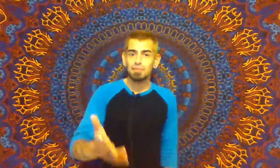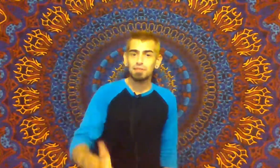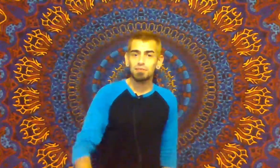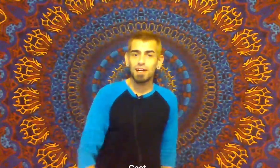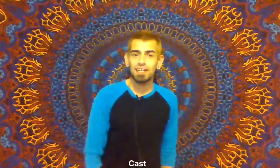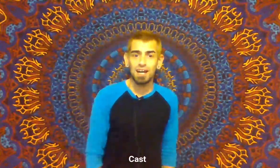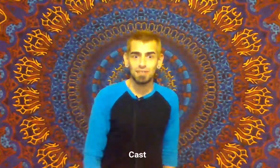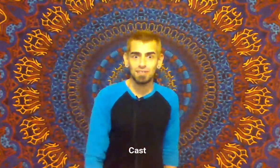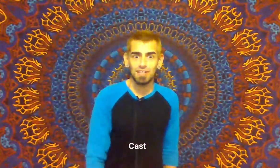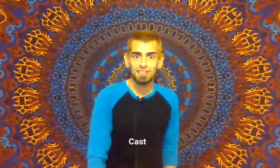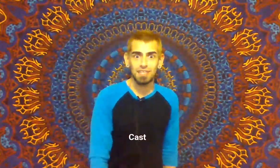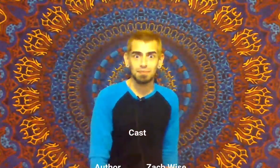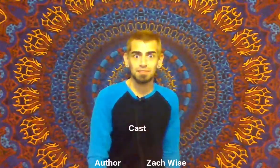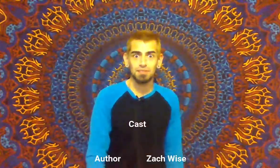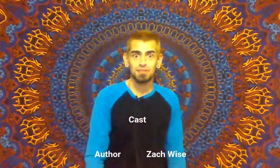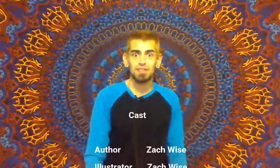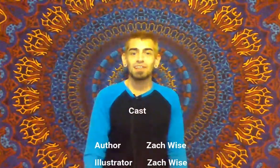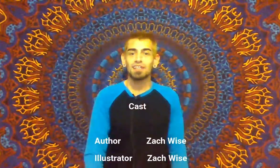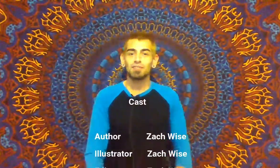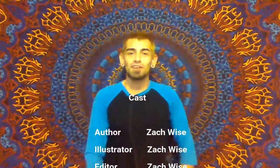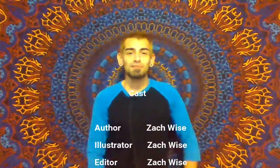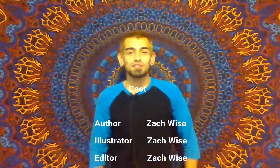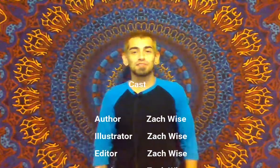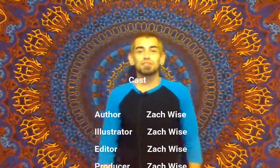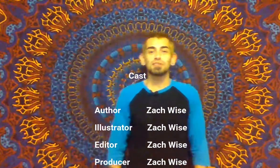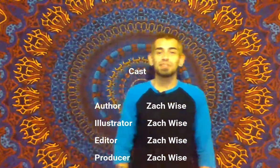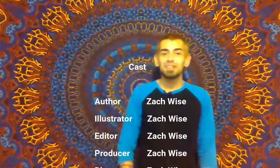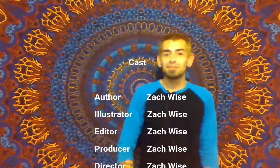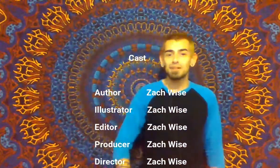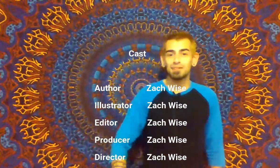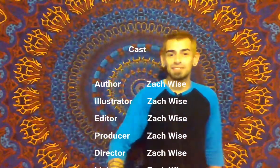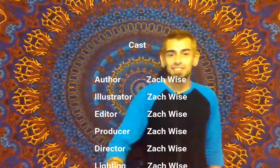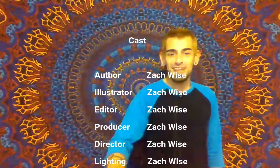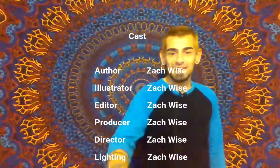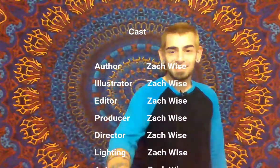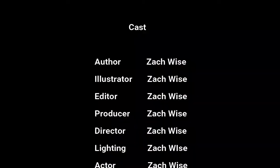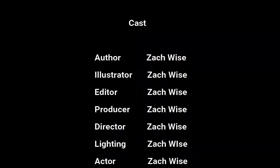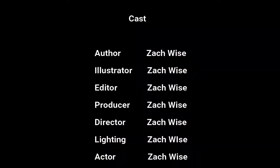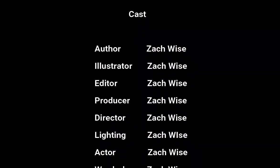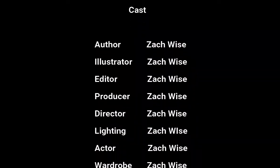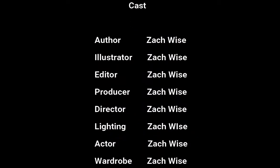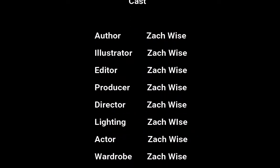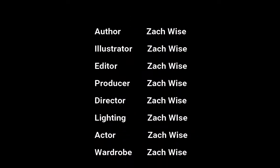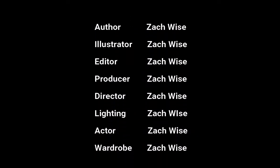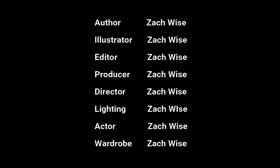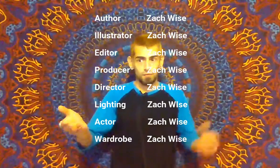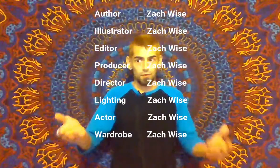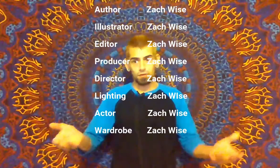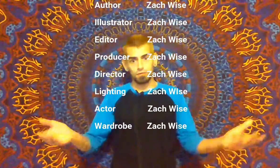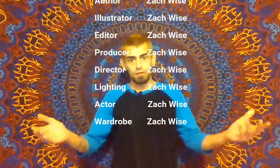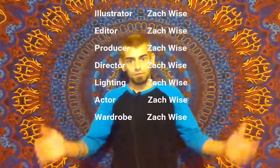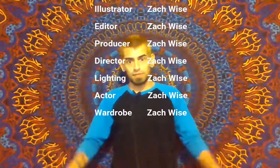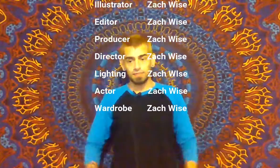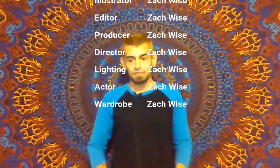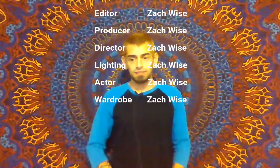you'll find out in the next episode. Thank you very much for joining me. Maybe I'll see you then. For no reason.